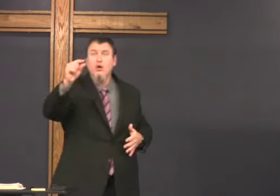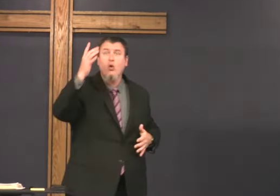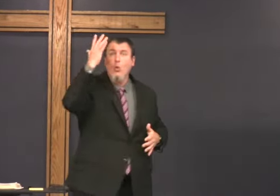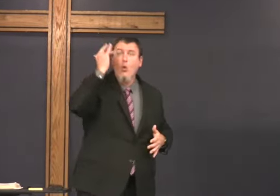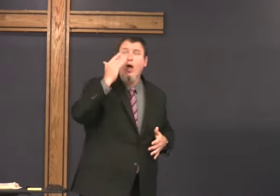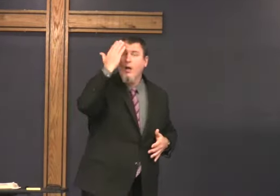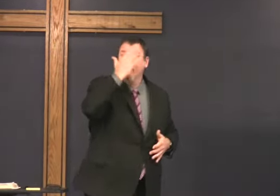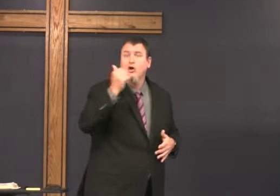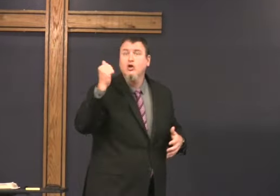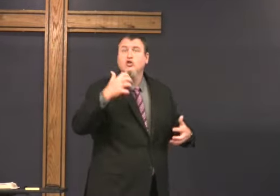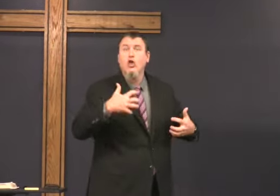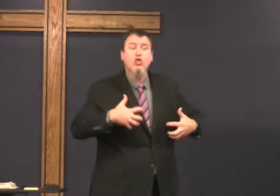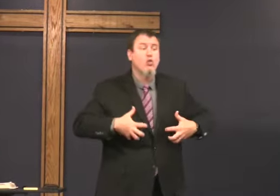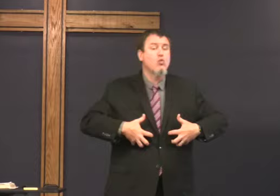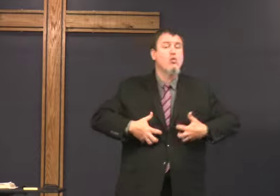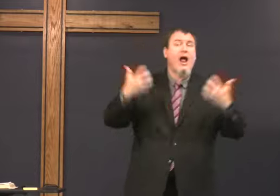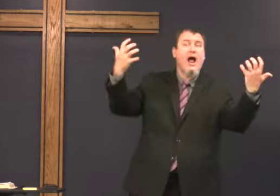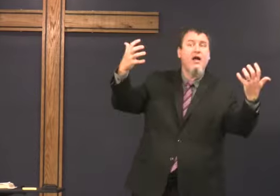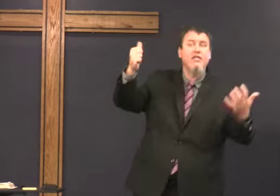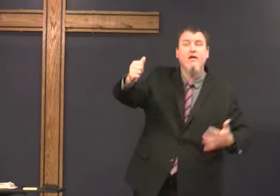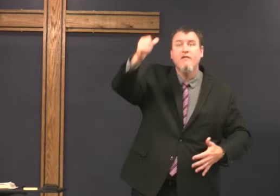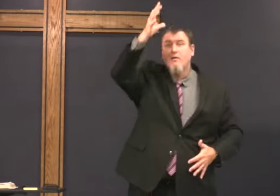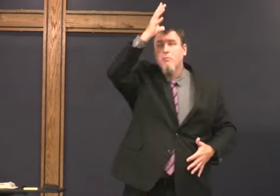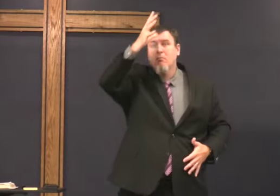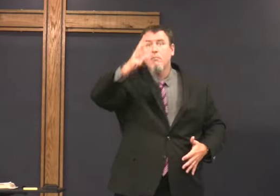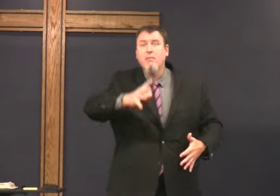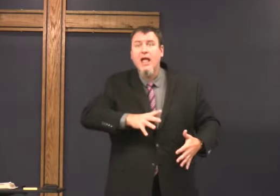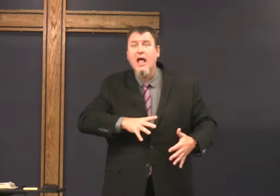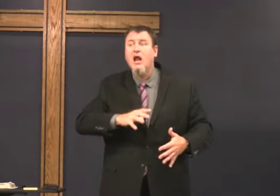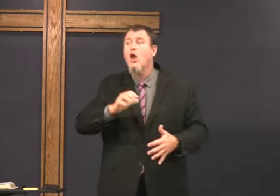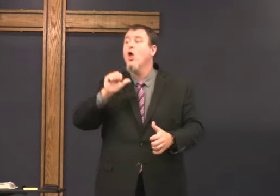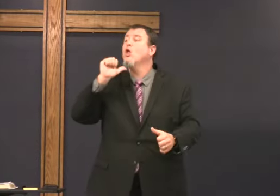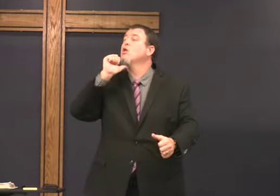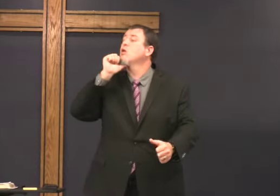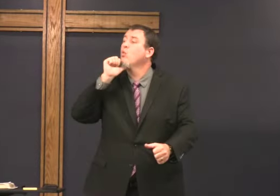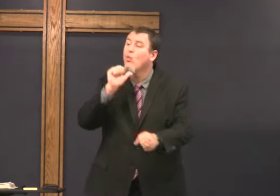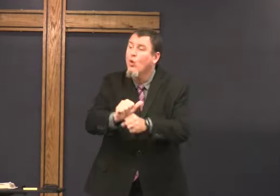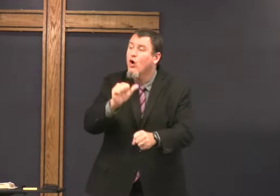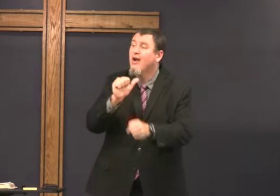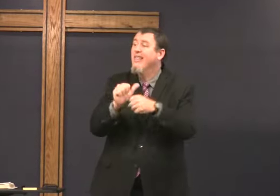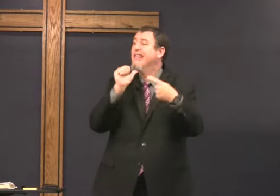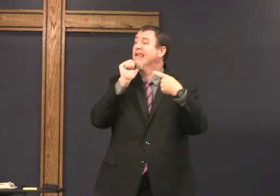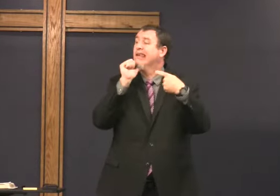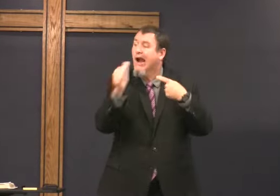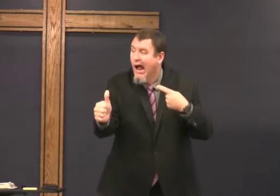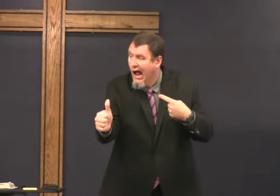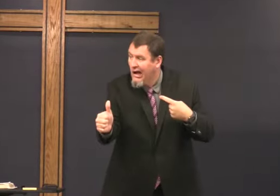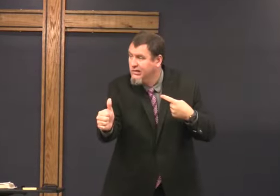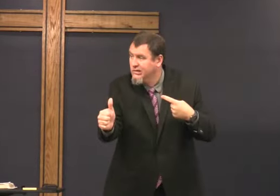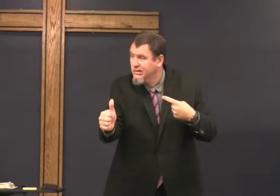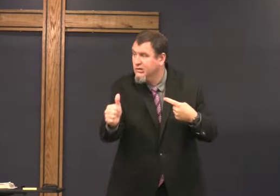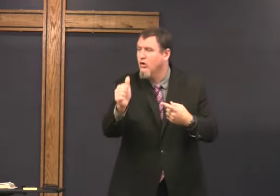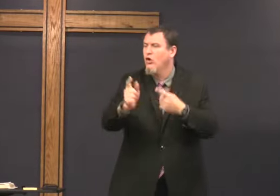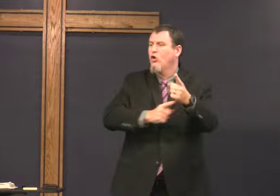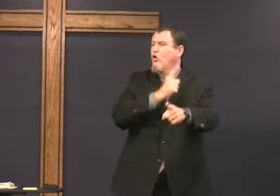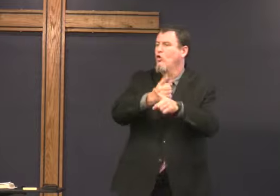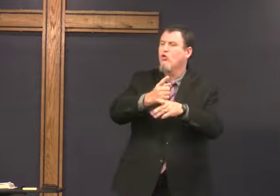soon. And why is, for the wrath of man worketh not for the righteous of God. It doesn't